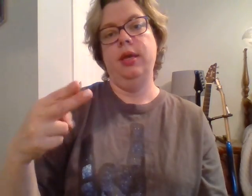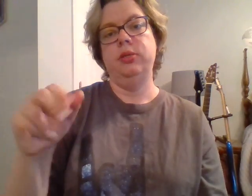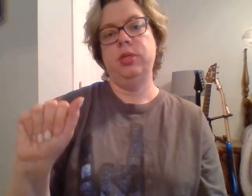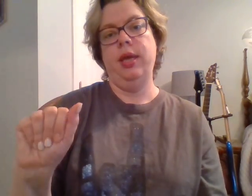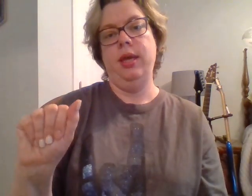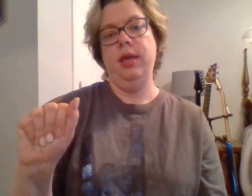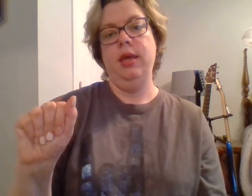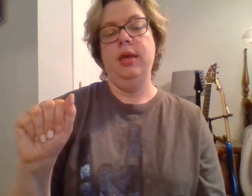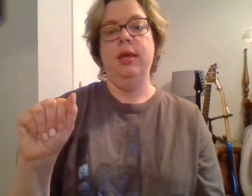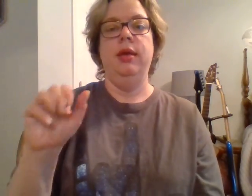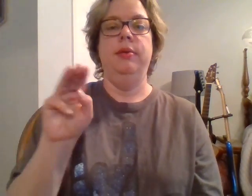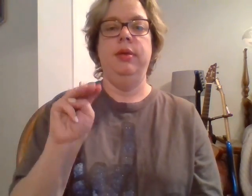M-A-R-T-H-A.